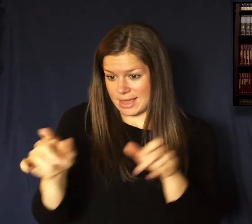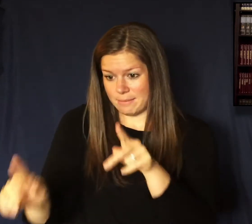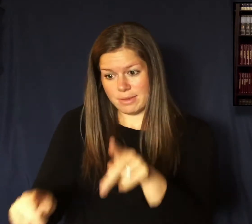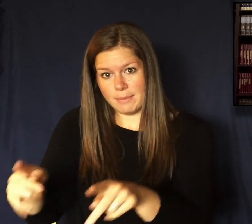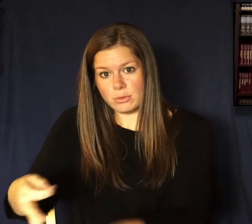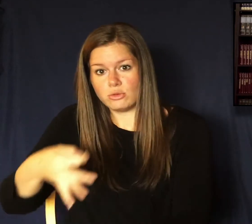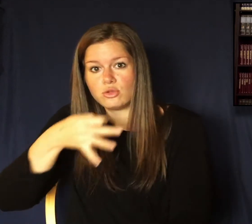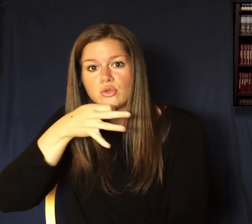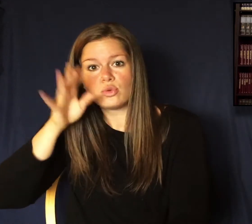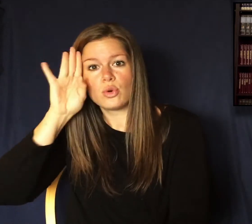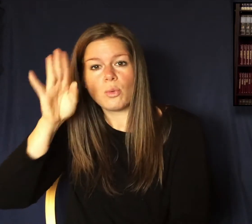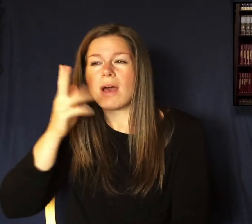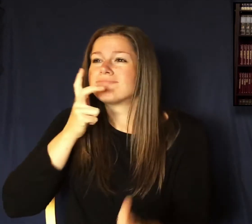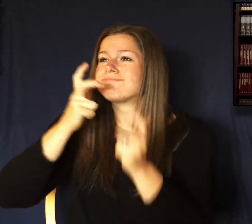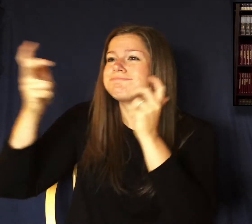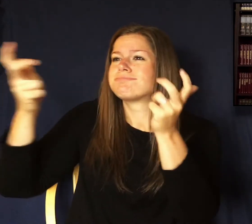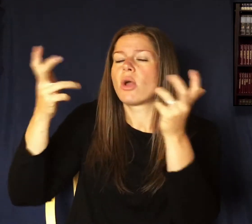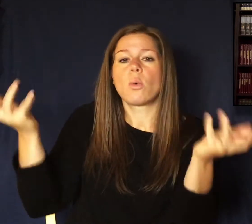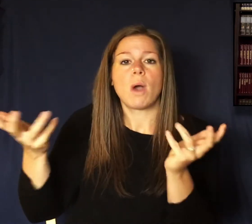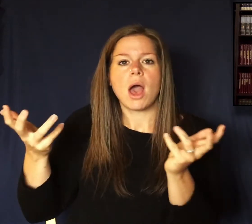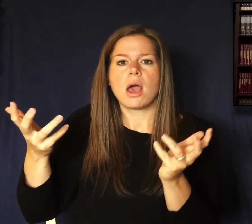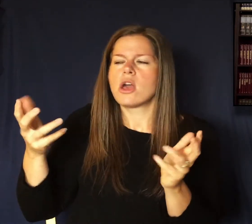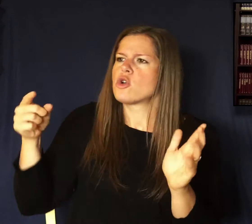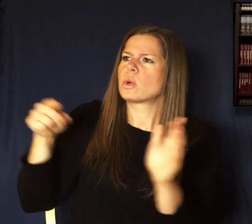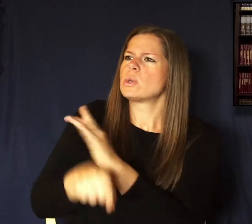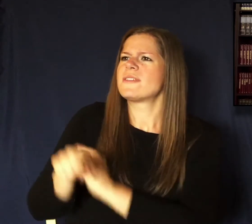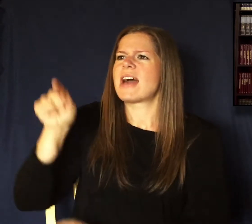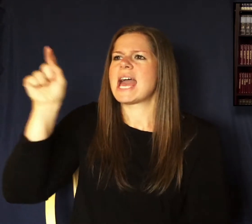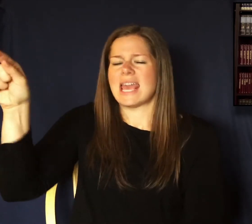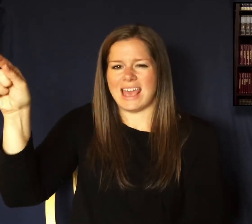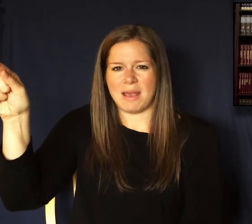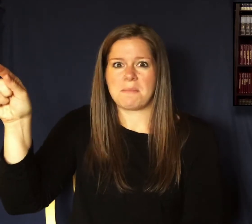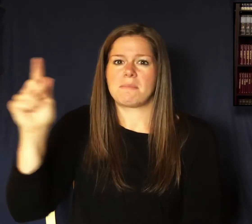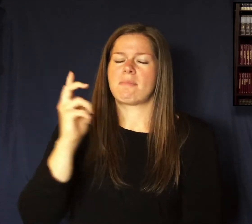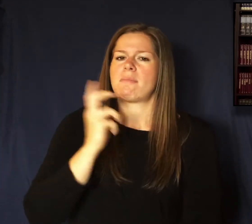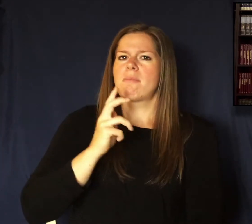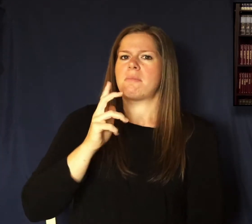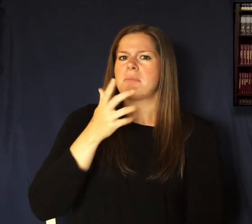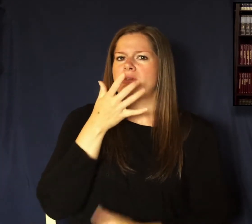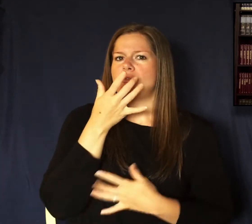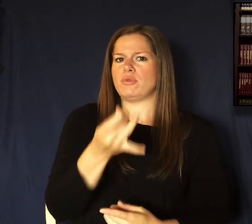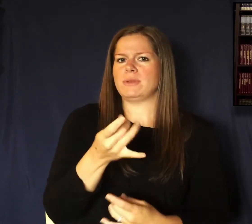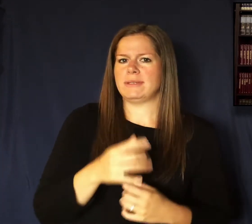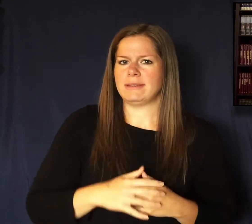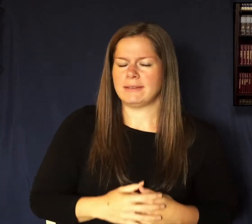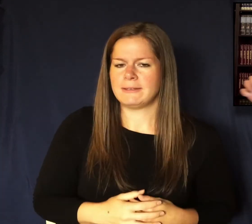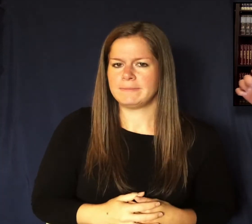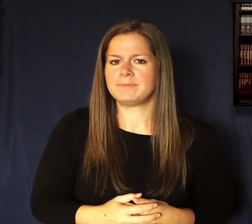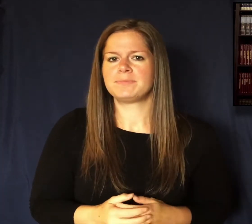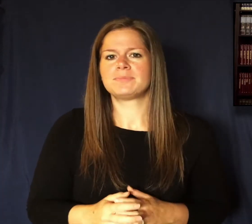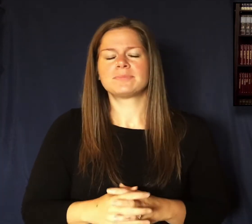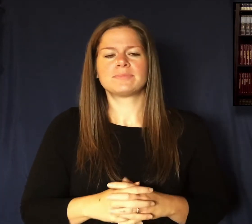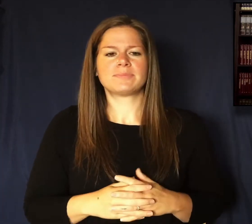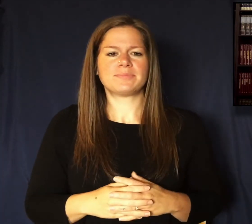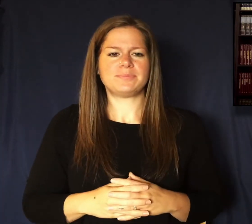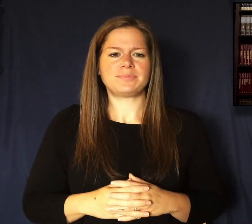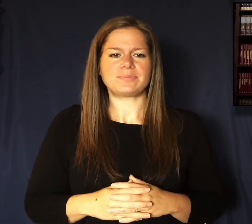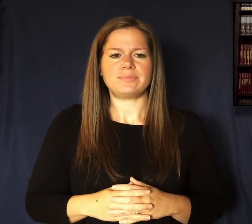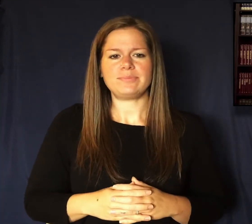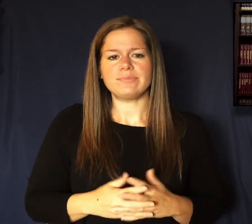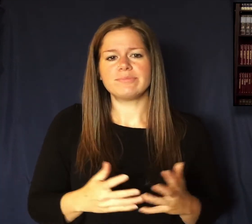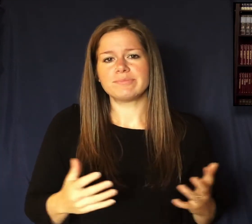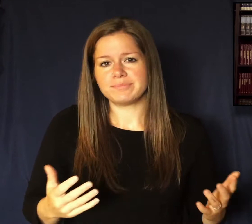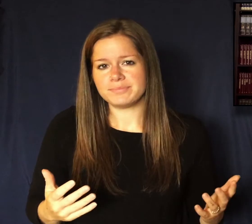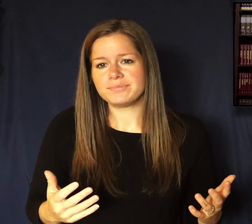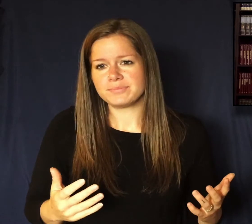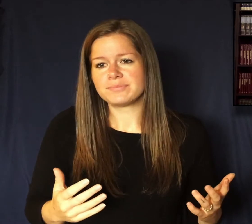seeking after Jesus, and they say something that I've actually seen on the backside of some pulpits. They say, "Sir," in speaking